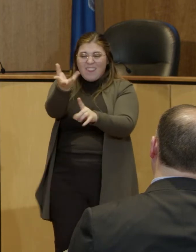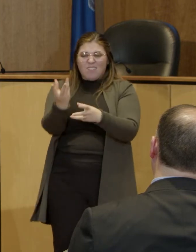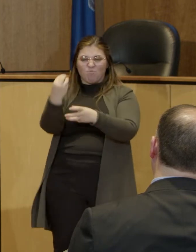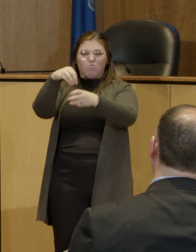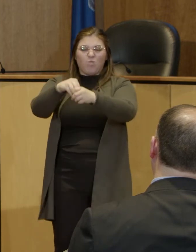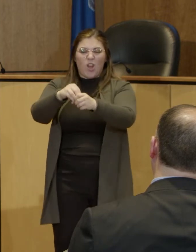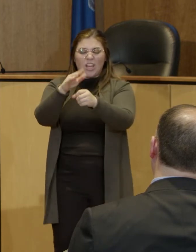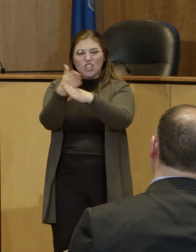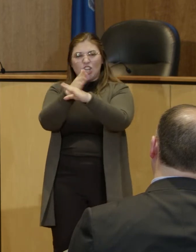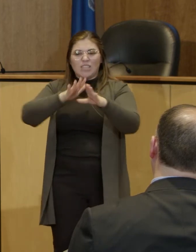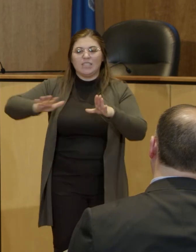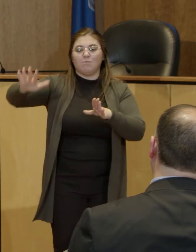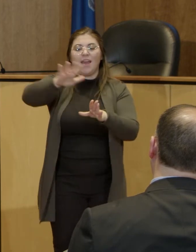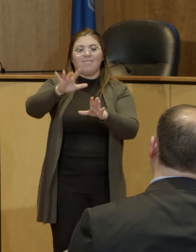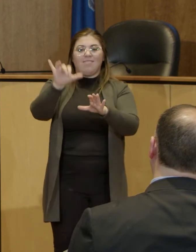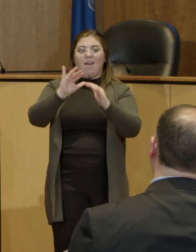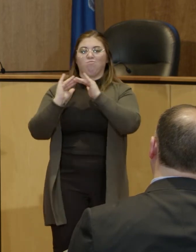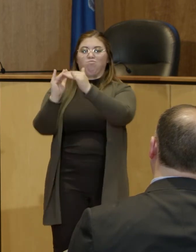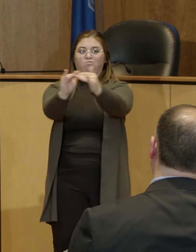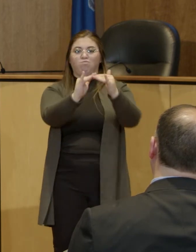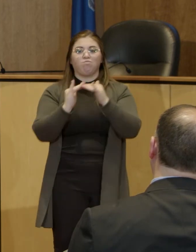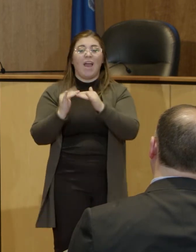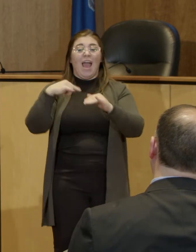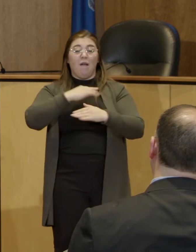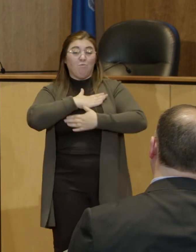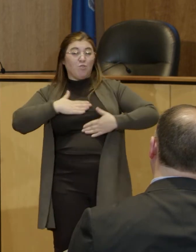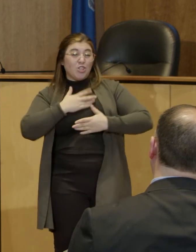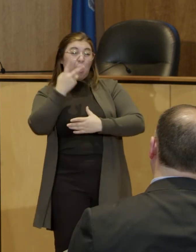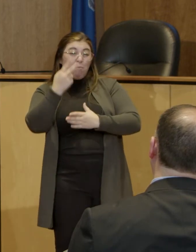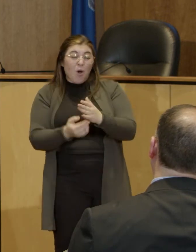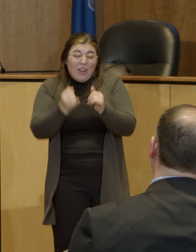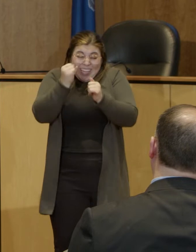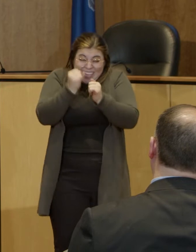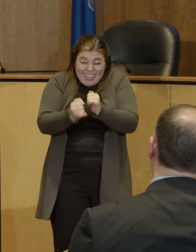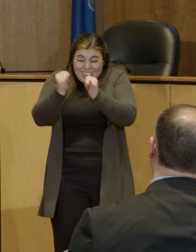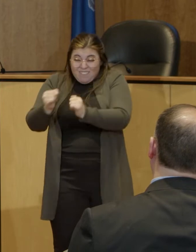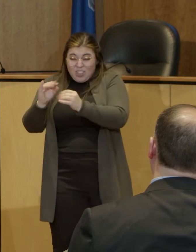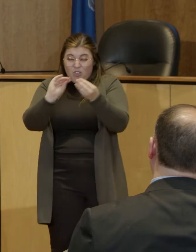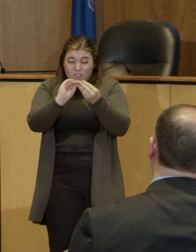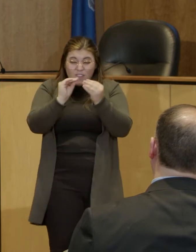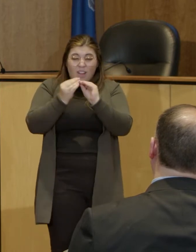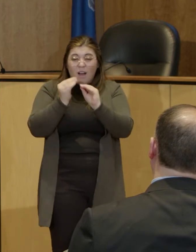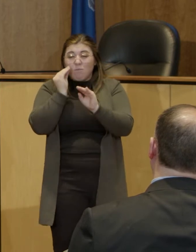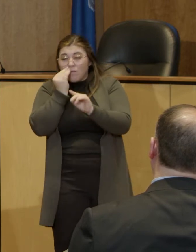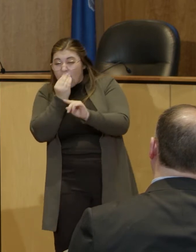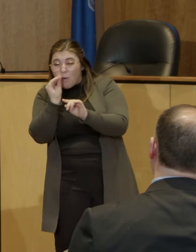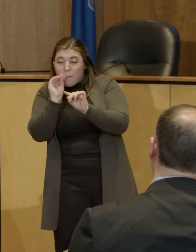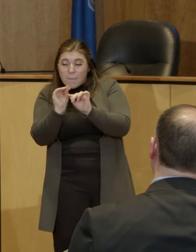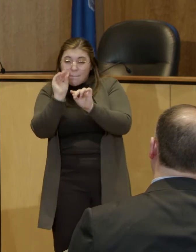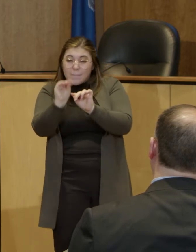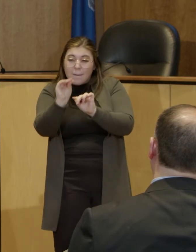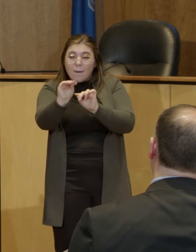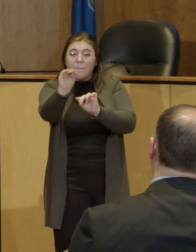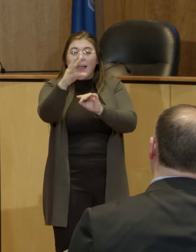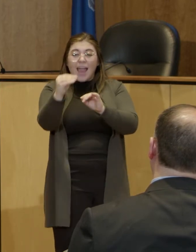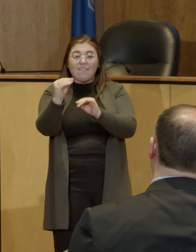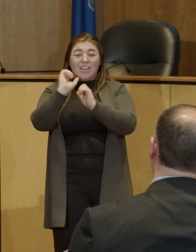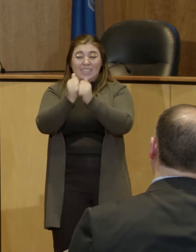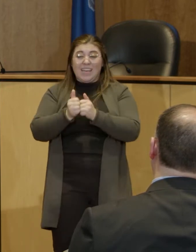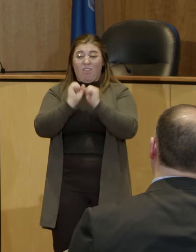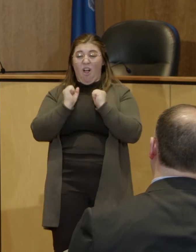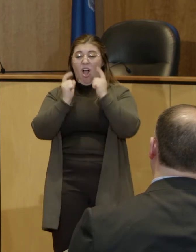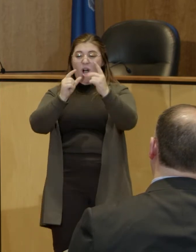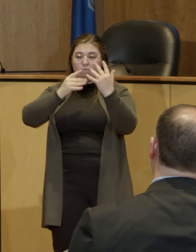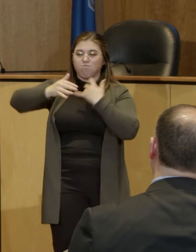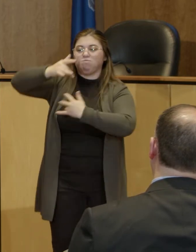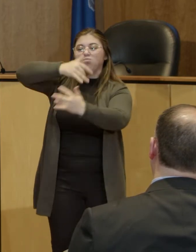in a shared space. I'm appreciating both each individual flower and the fact that all together,